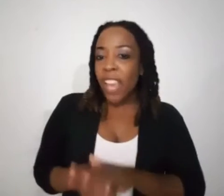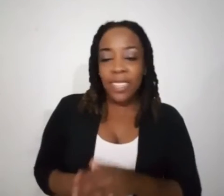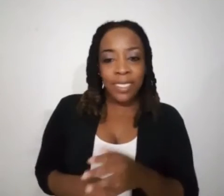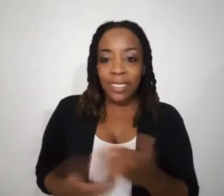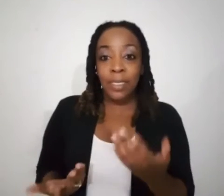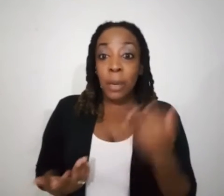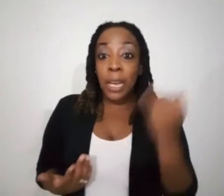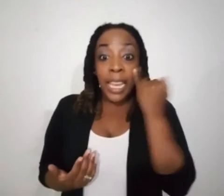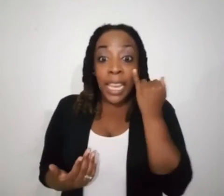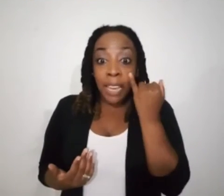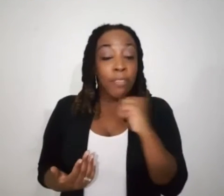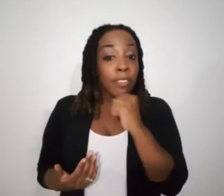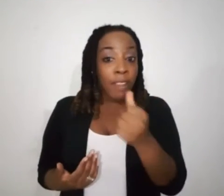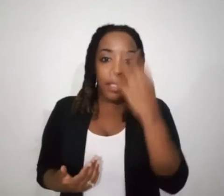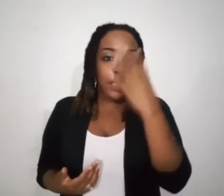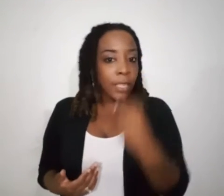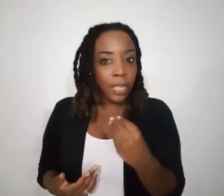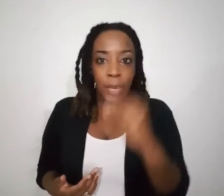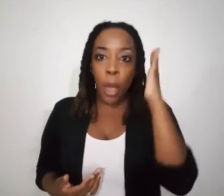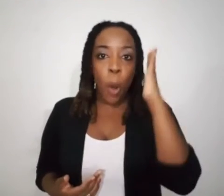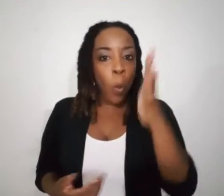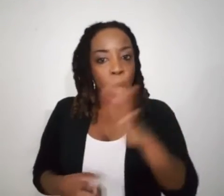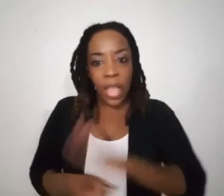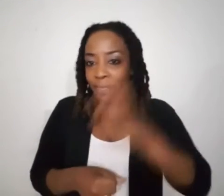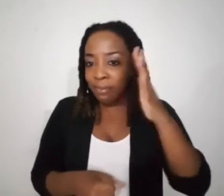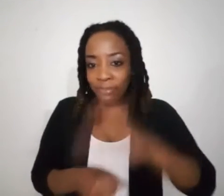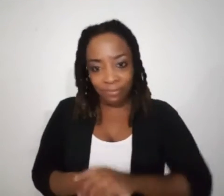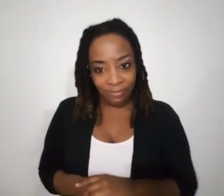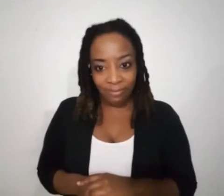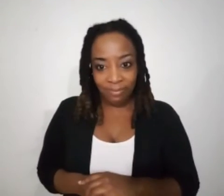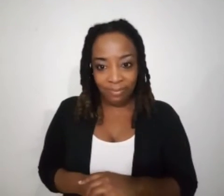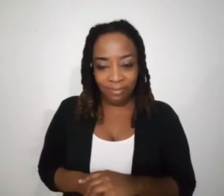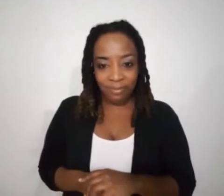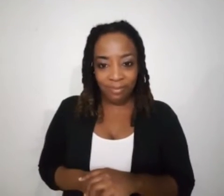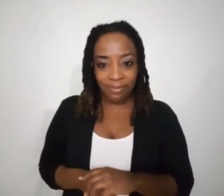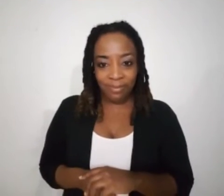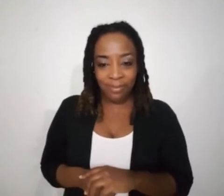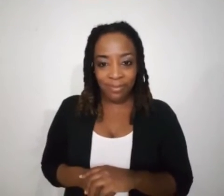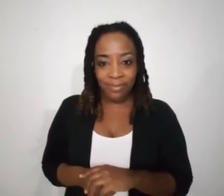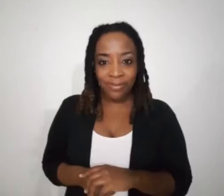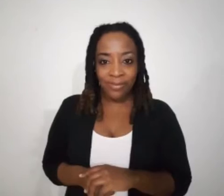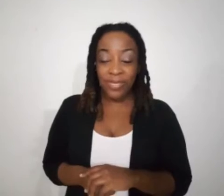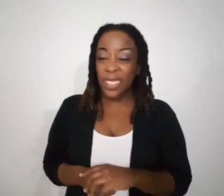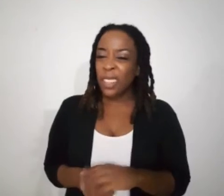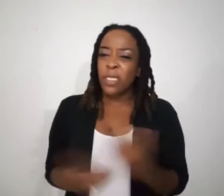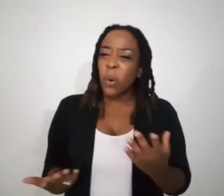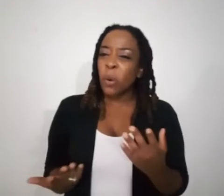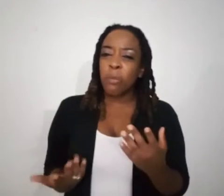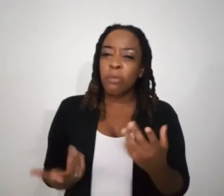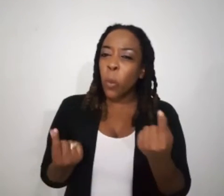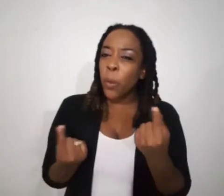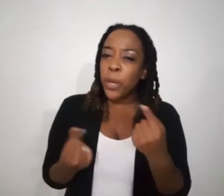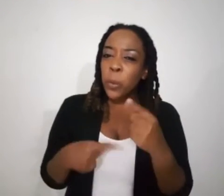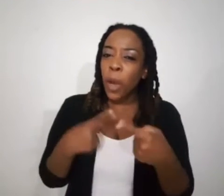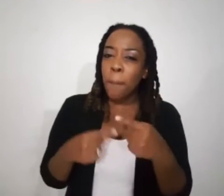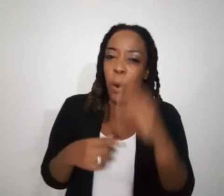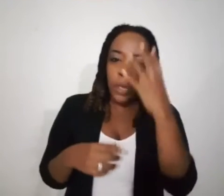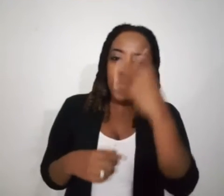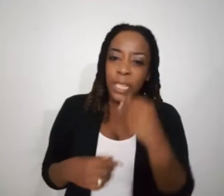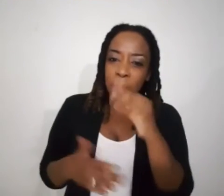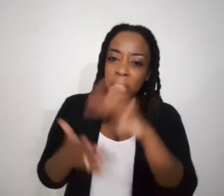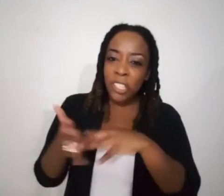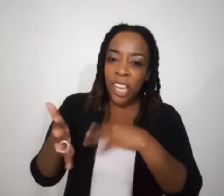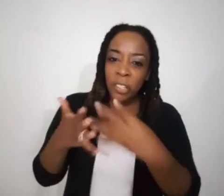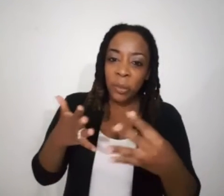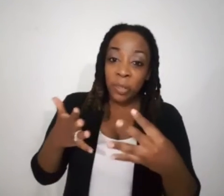to be very irritable. So how do we do this sleep schedule bit? Well, 8 o'clock is a